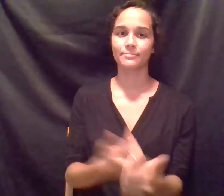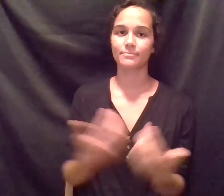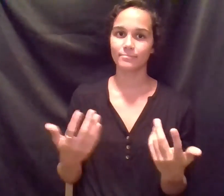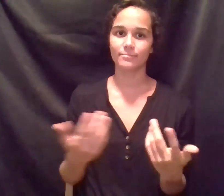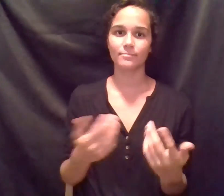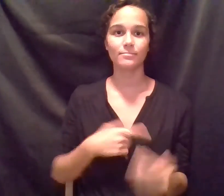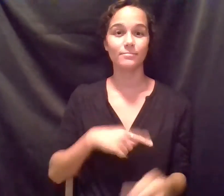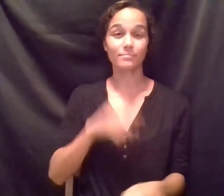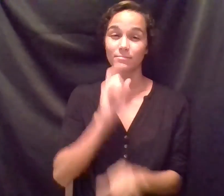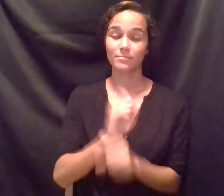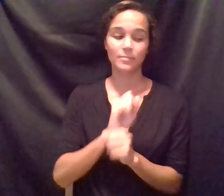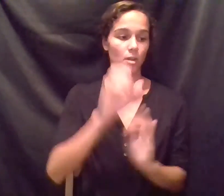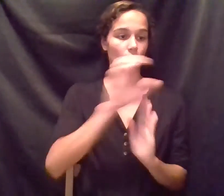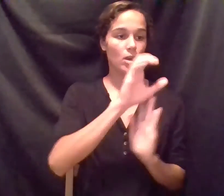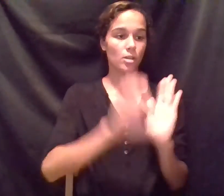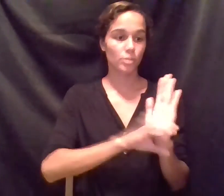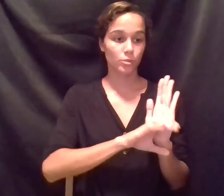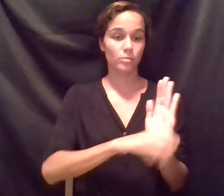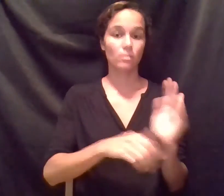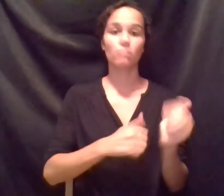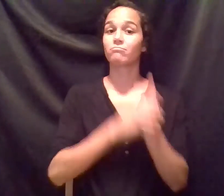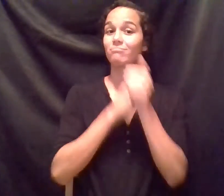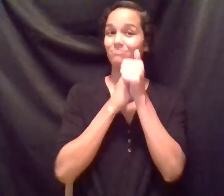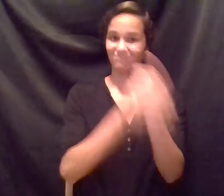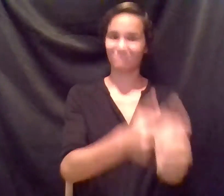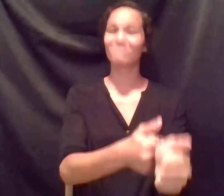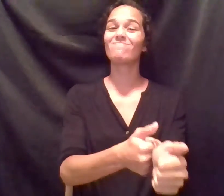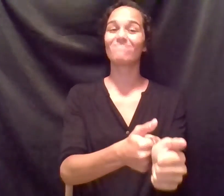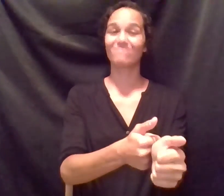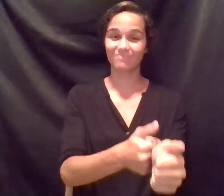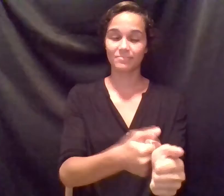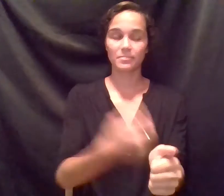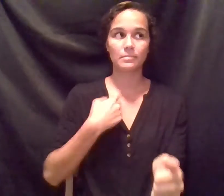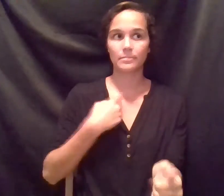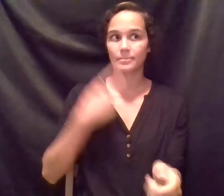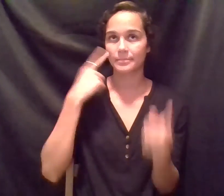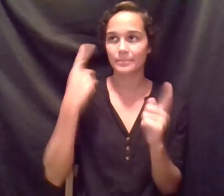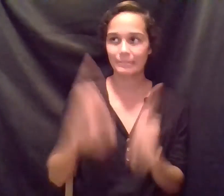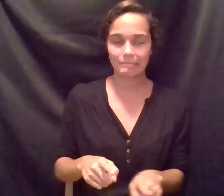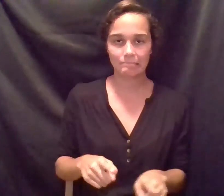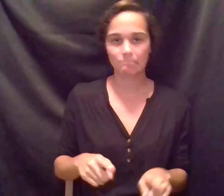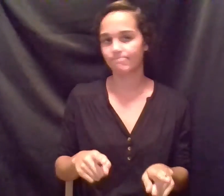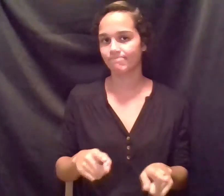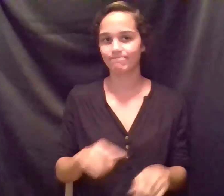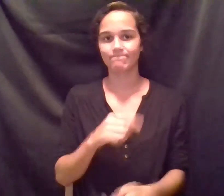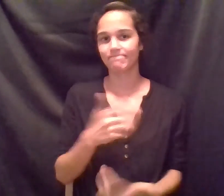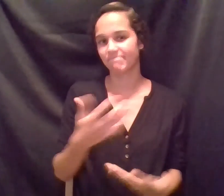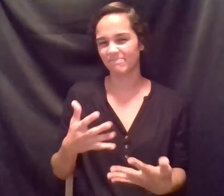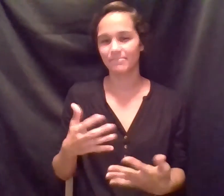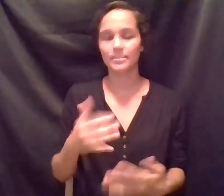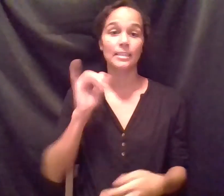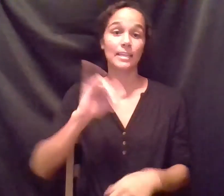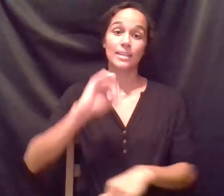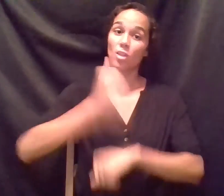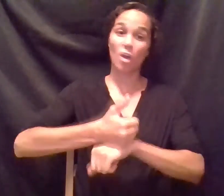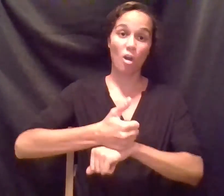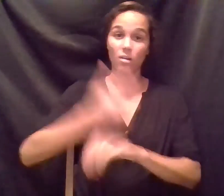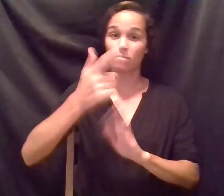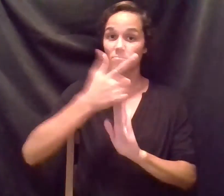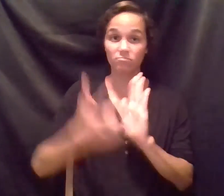100% constitutional. I don't particularly agree with this, but that's the law. And we have to deal with the law, and we